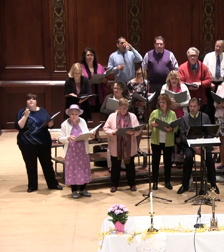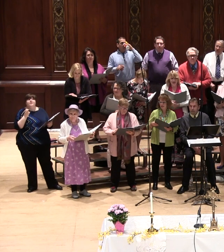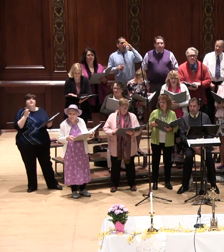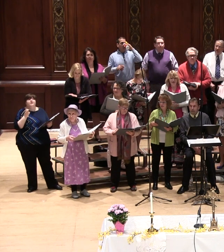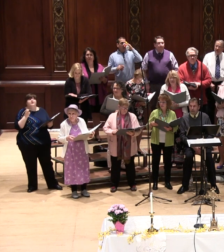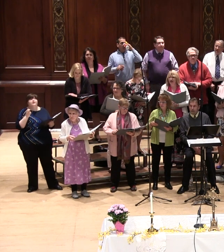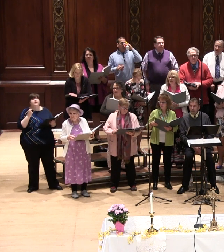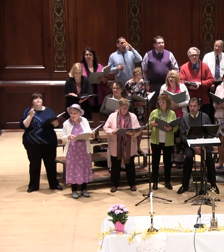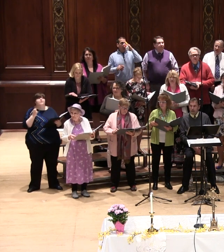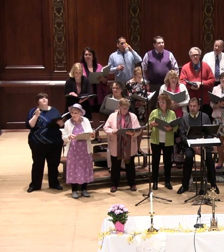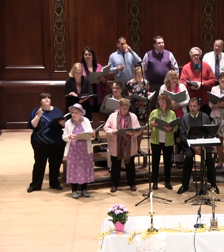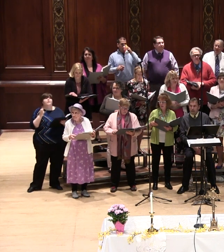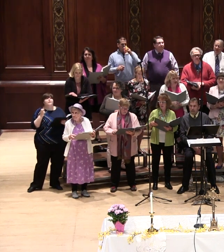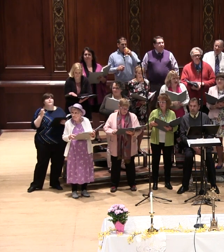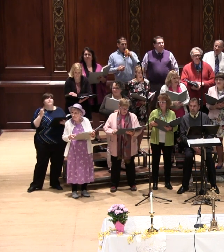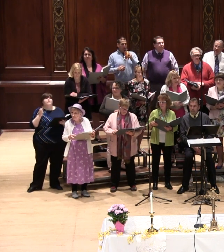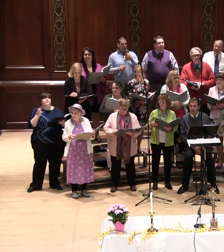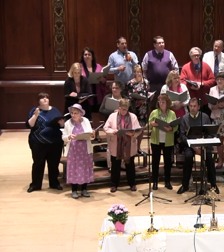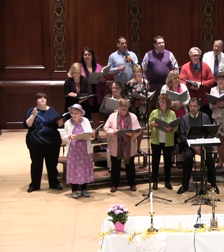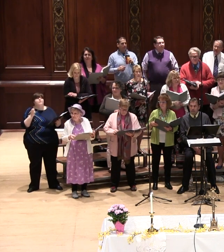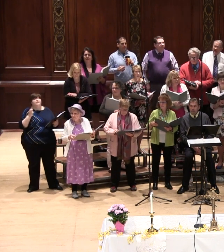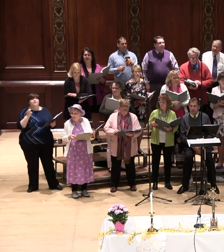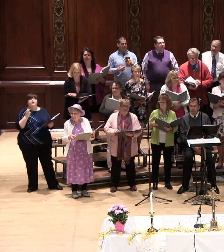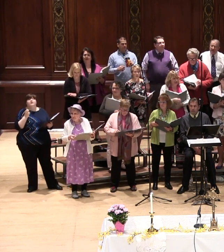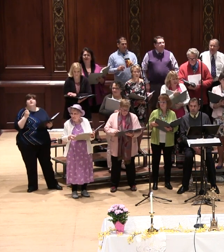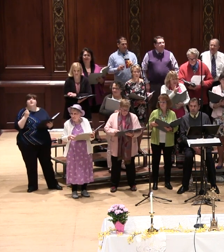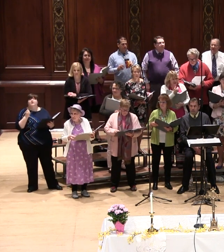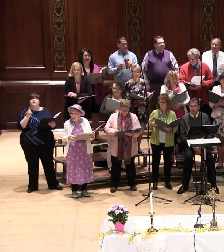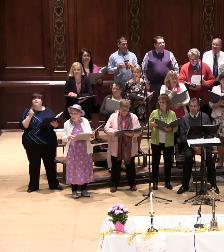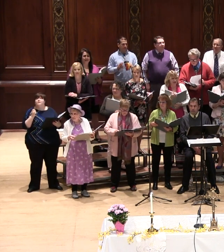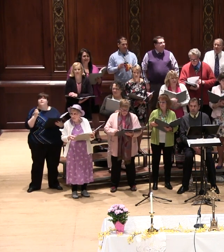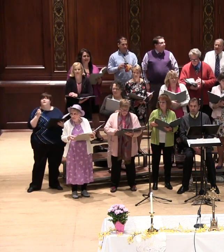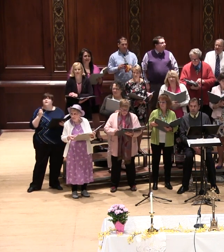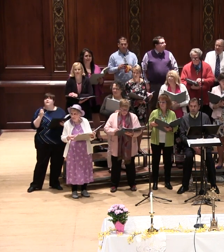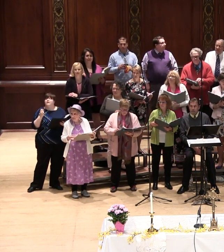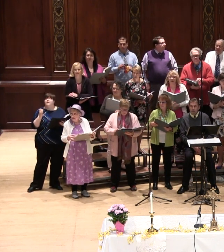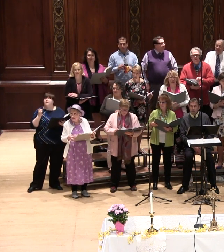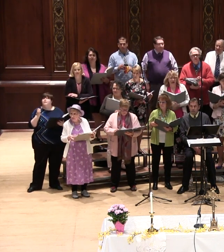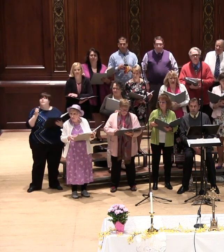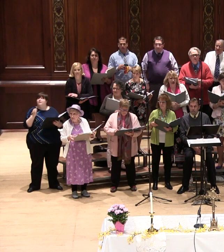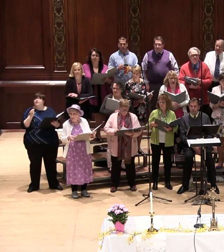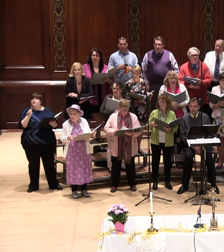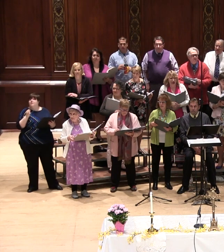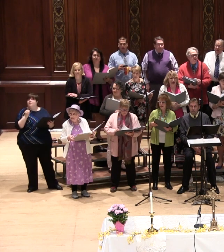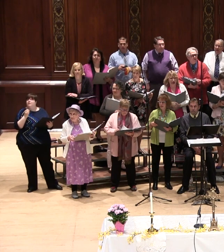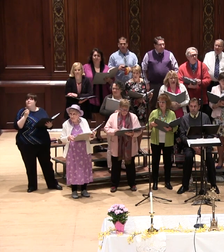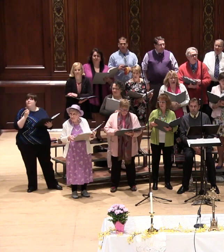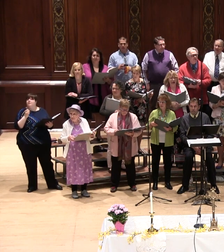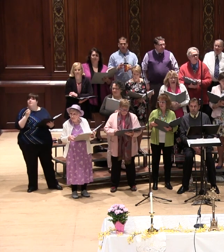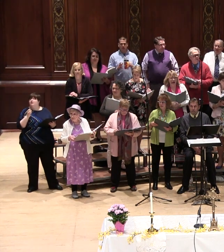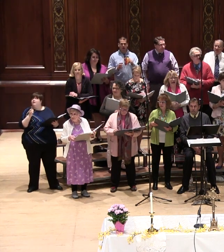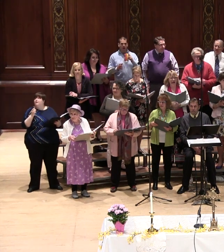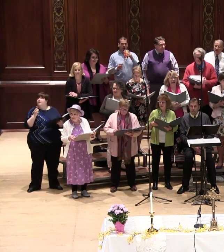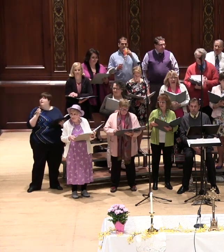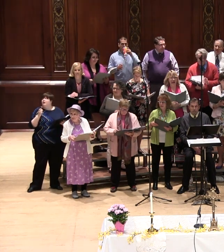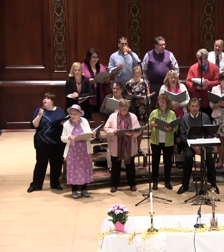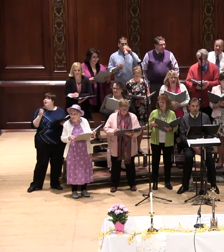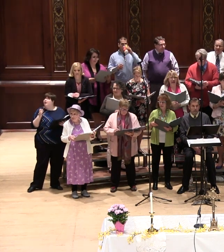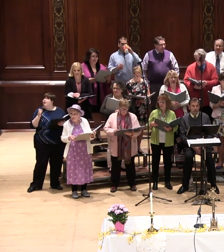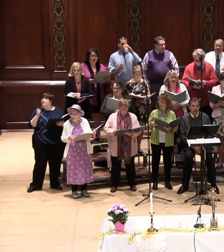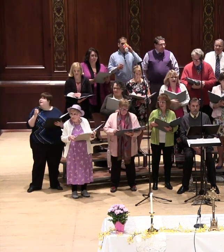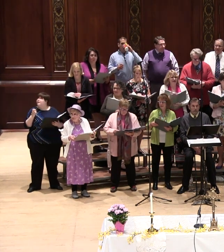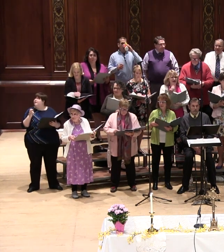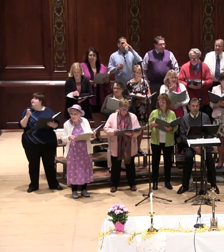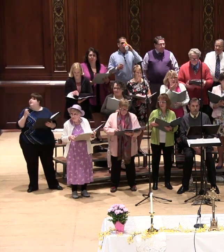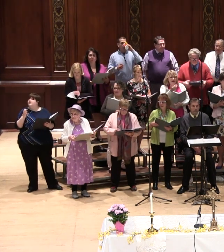So, if anyone knows this chorus and can pick up a copy of the sheet music and come join us, I invite you to come to the stage right